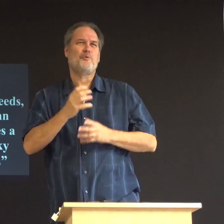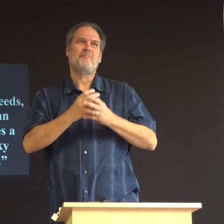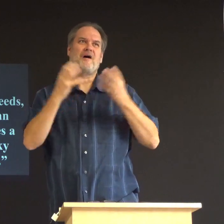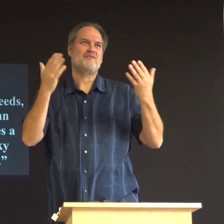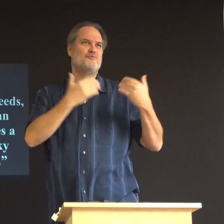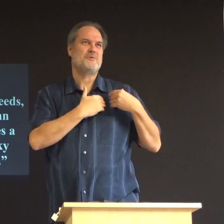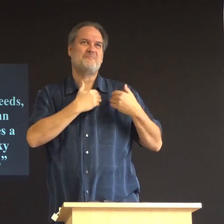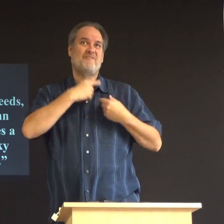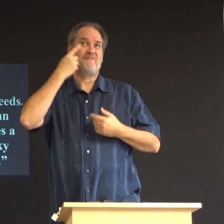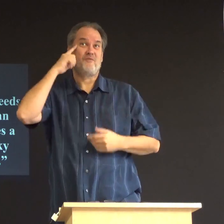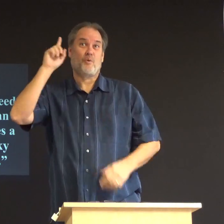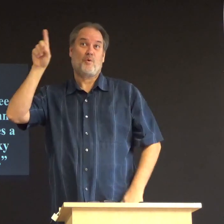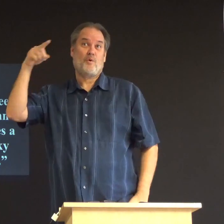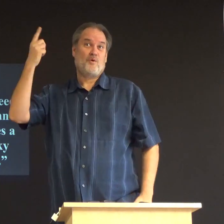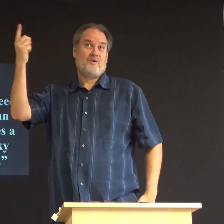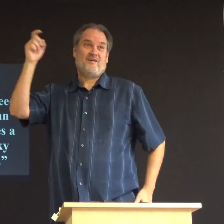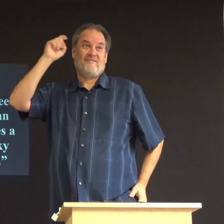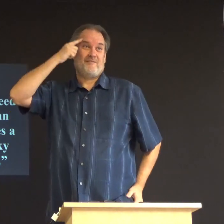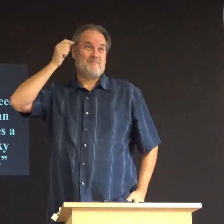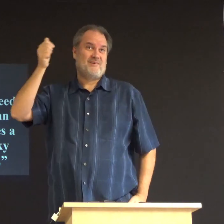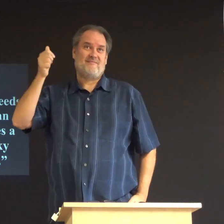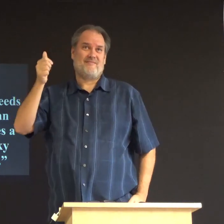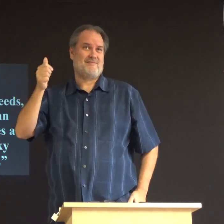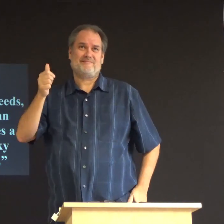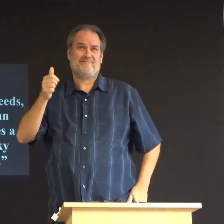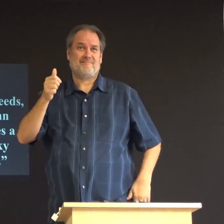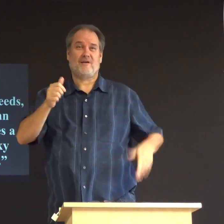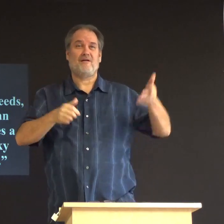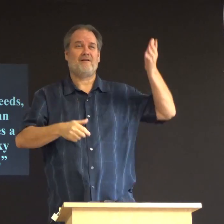fall. Too much responsibility for the government to do.